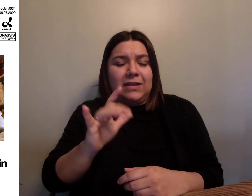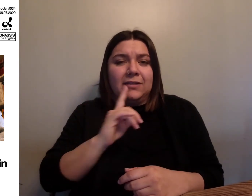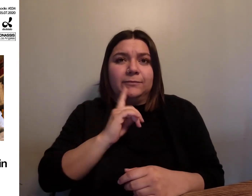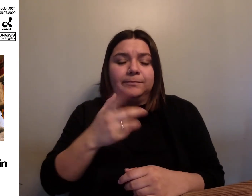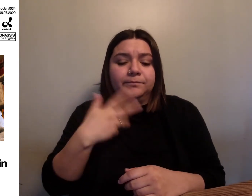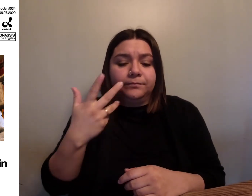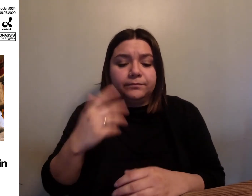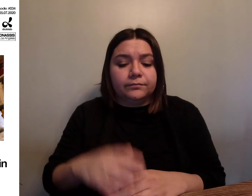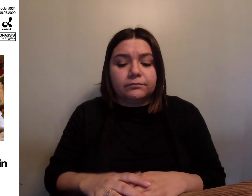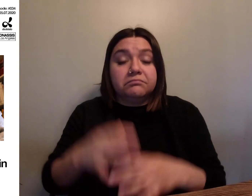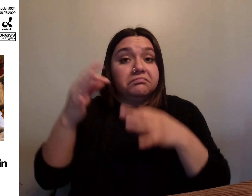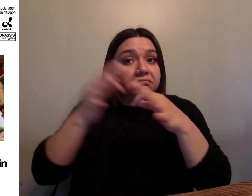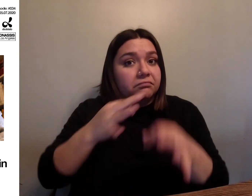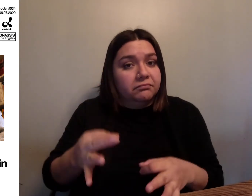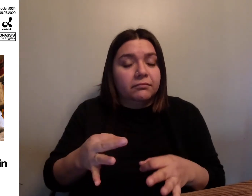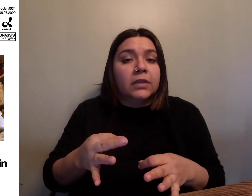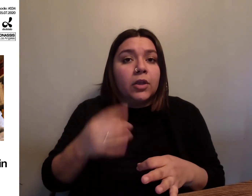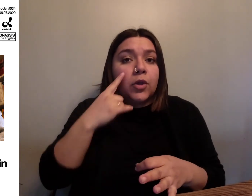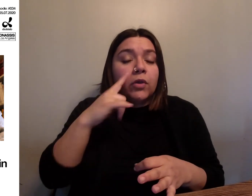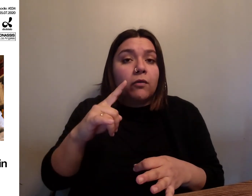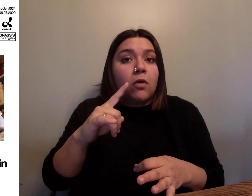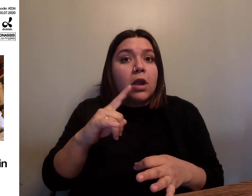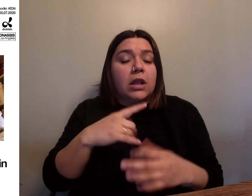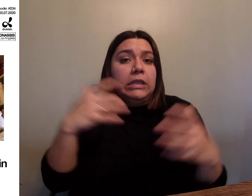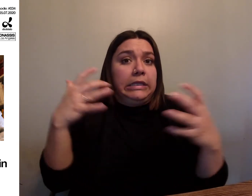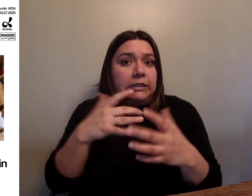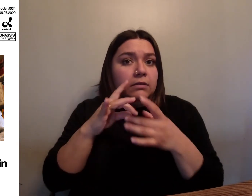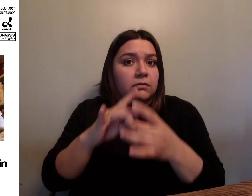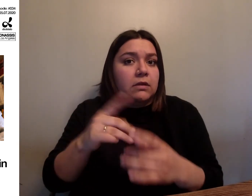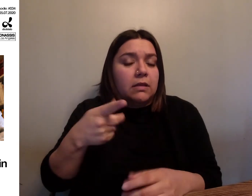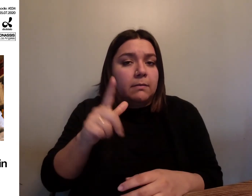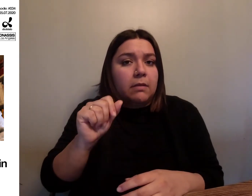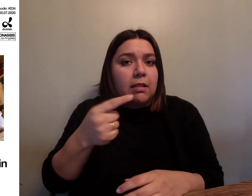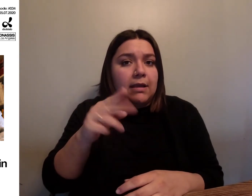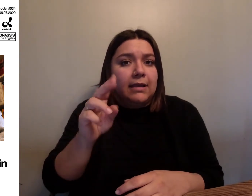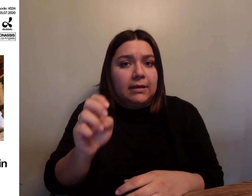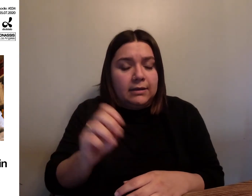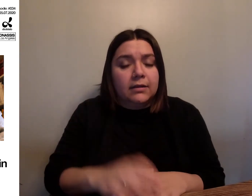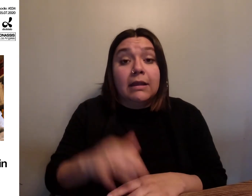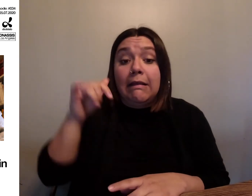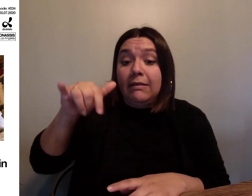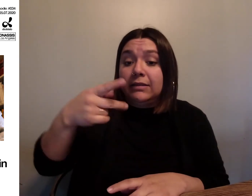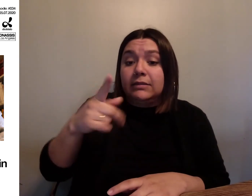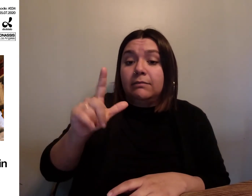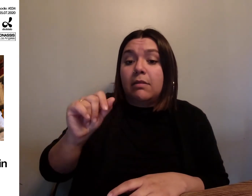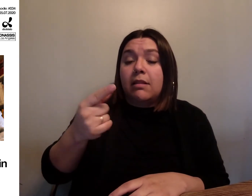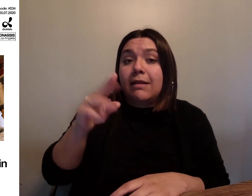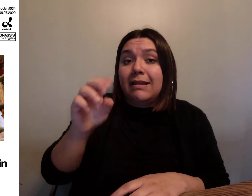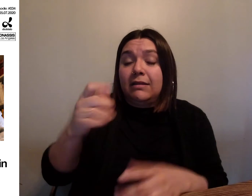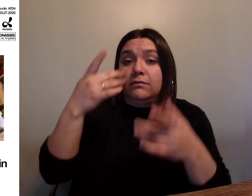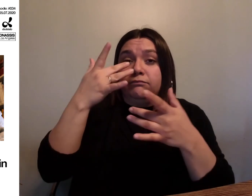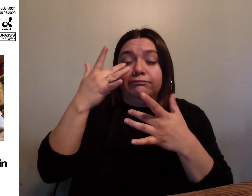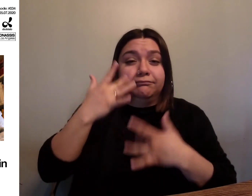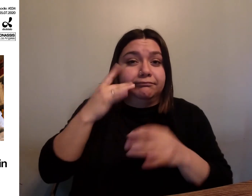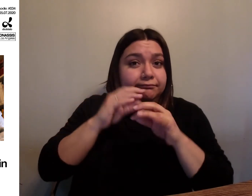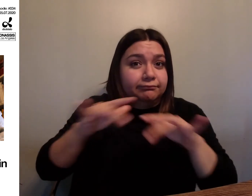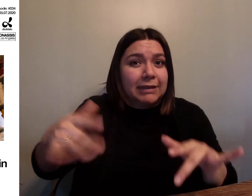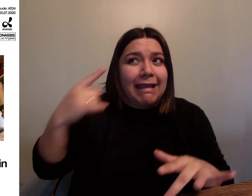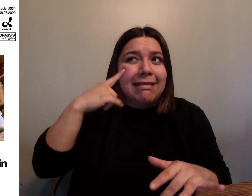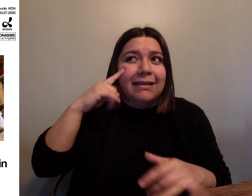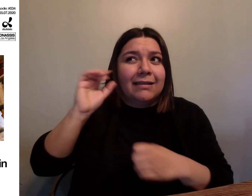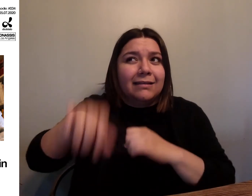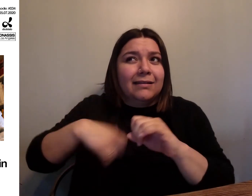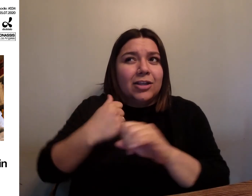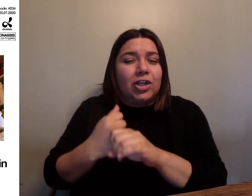precise descriptions of the horrors of the plague. This is the plague in, I think it was